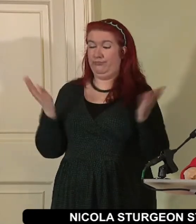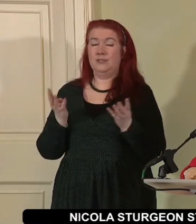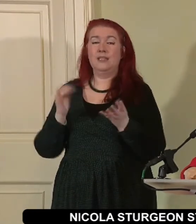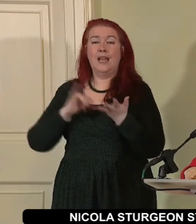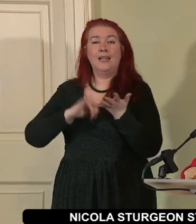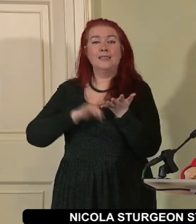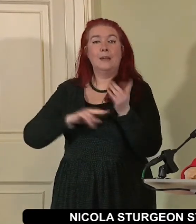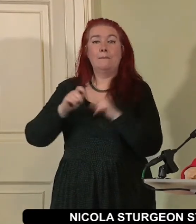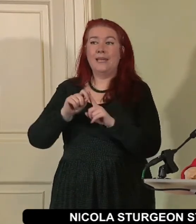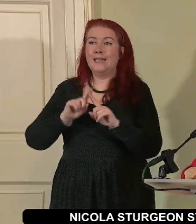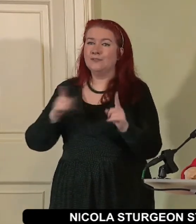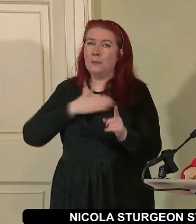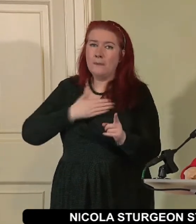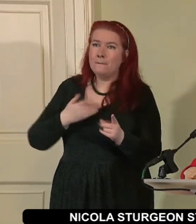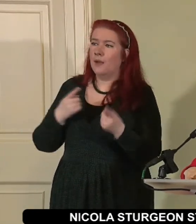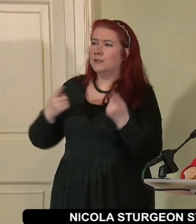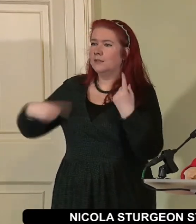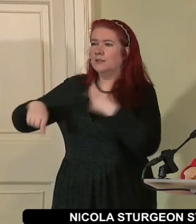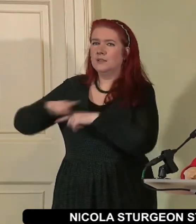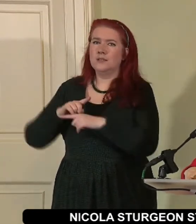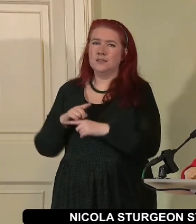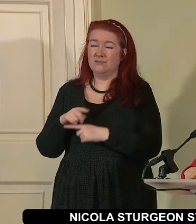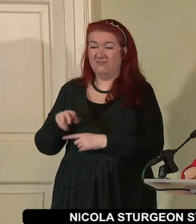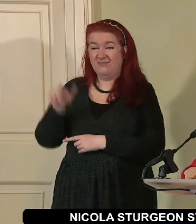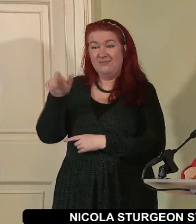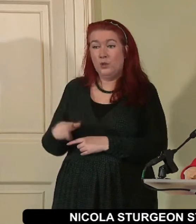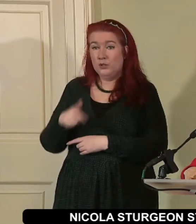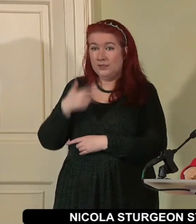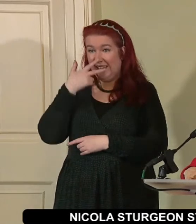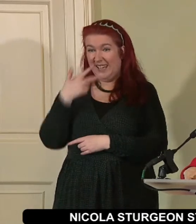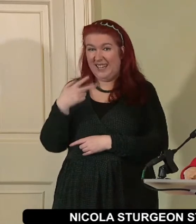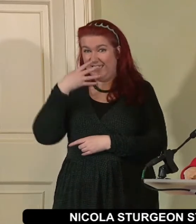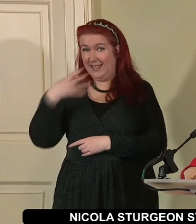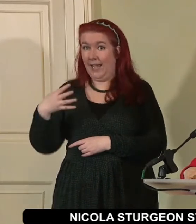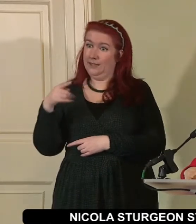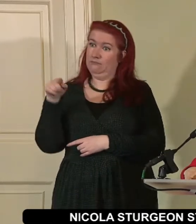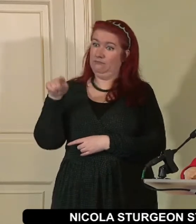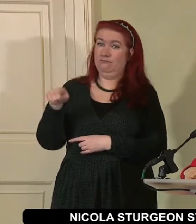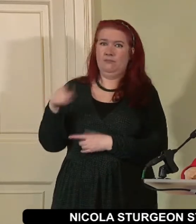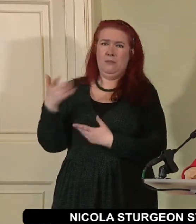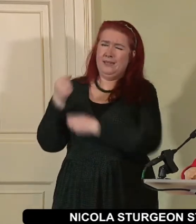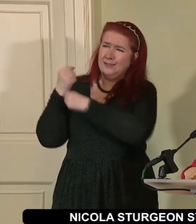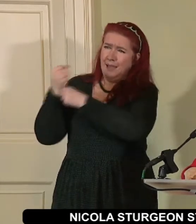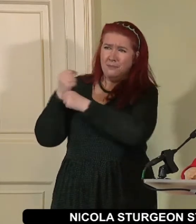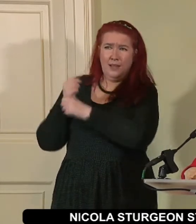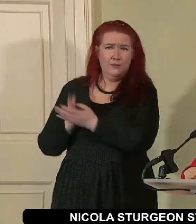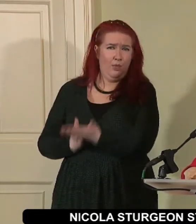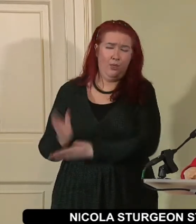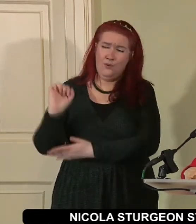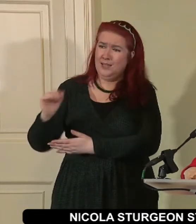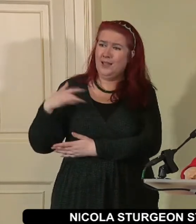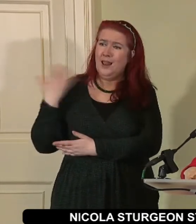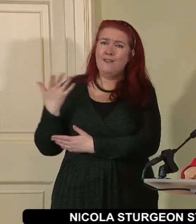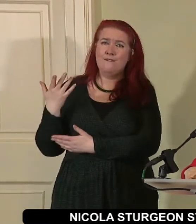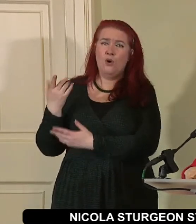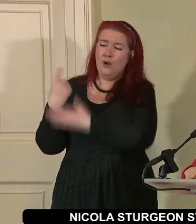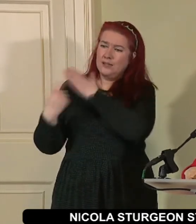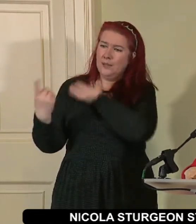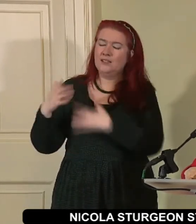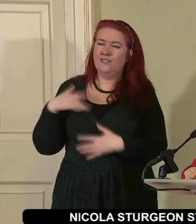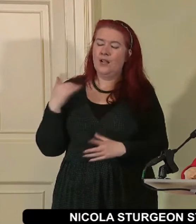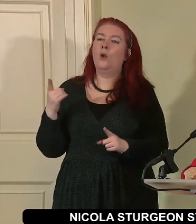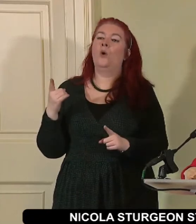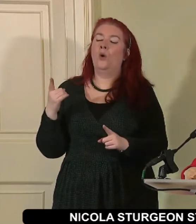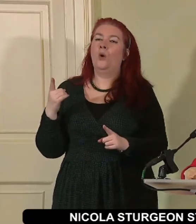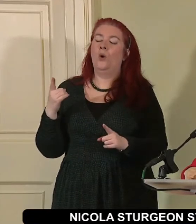members, mourning somebody that, you know, 89 years old had campaigned all his life for independence, it did have that clarifying effect